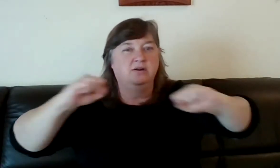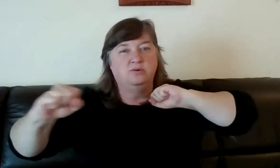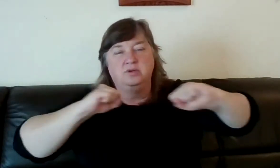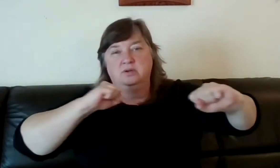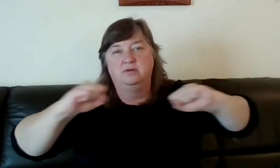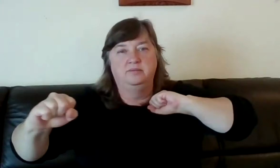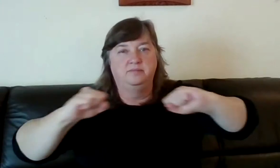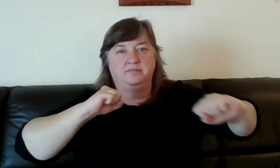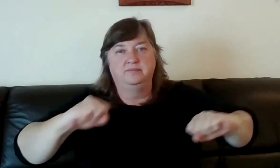Loud.